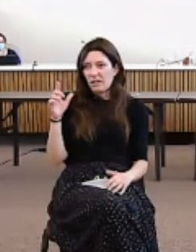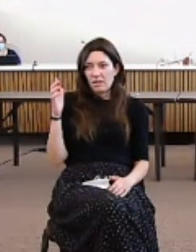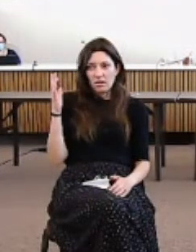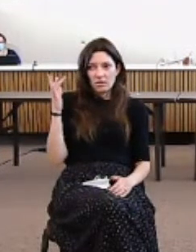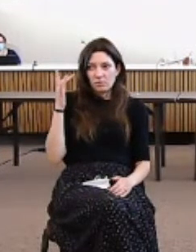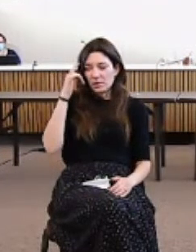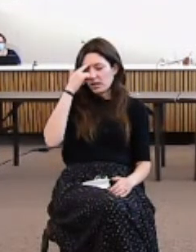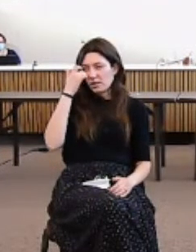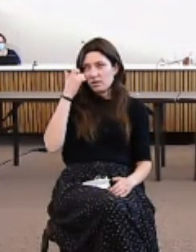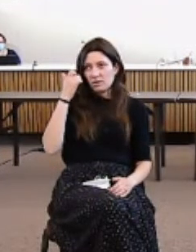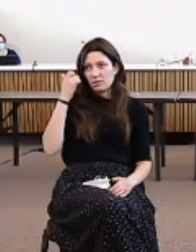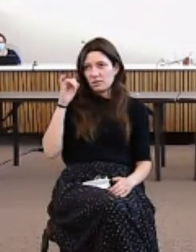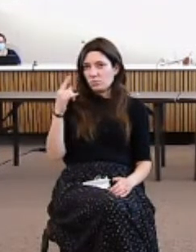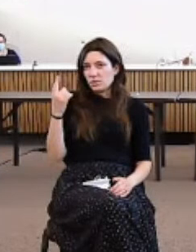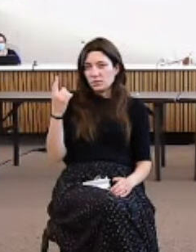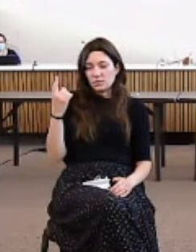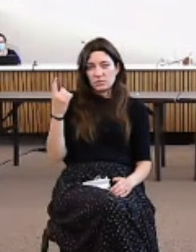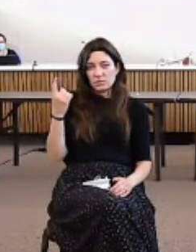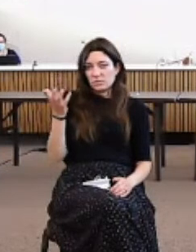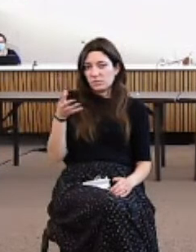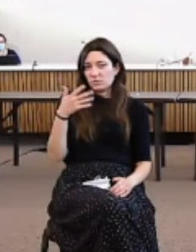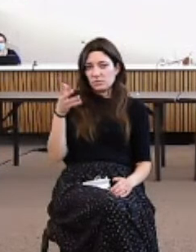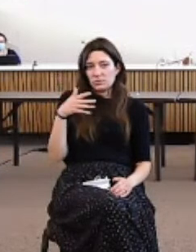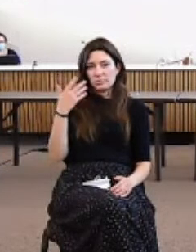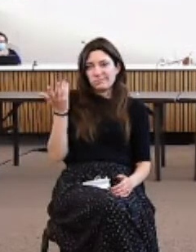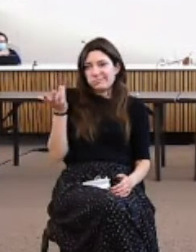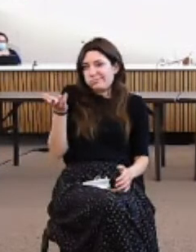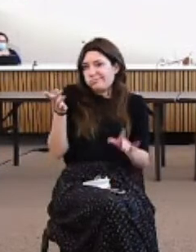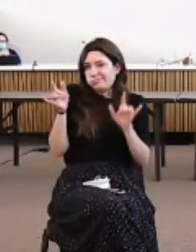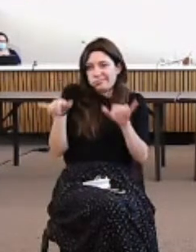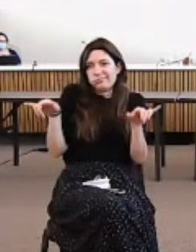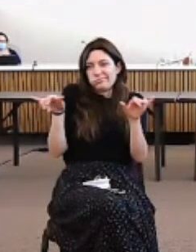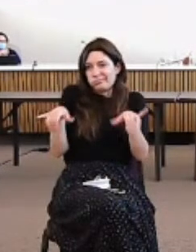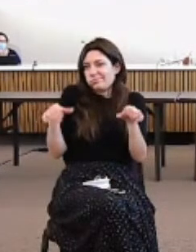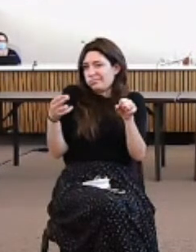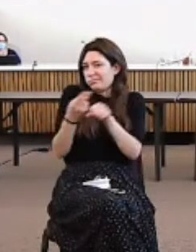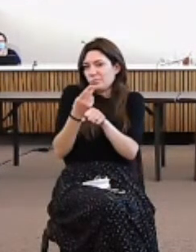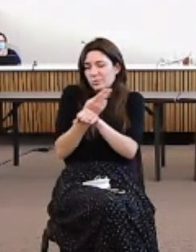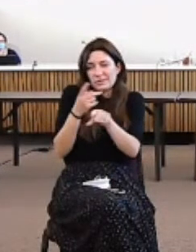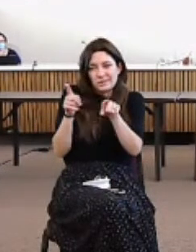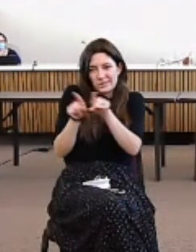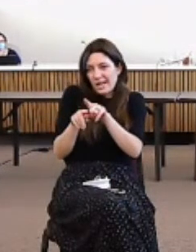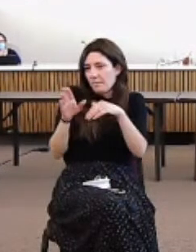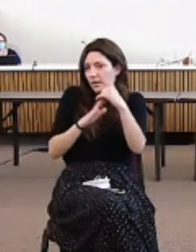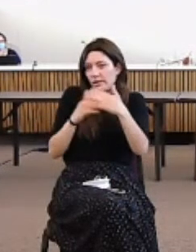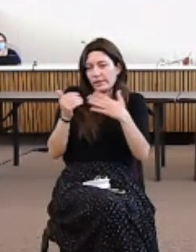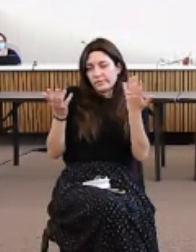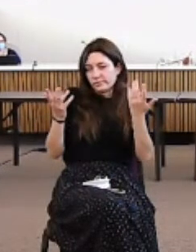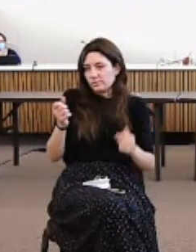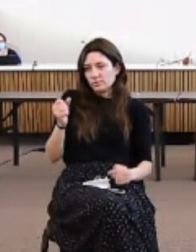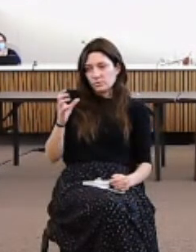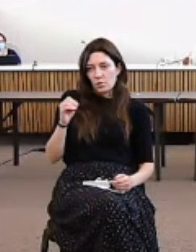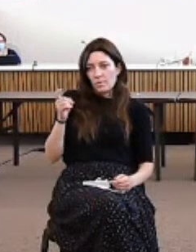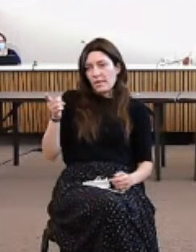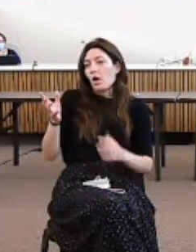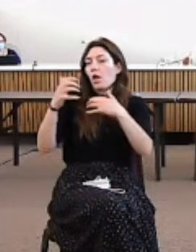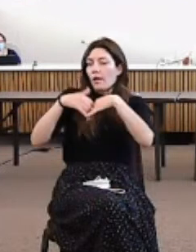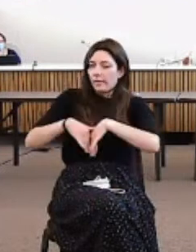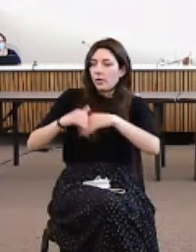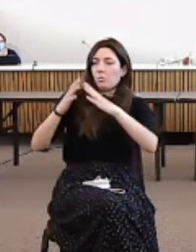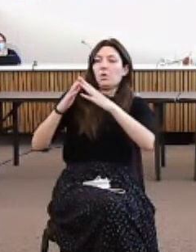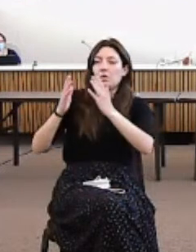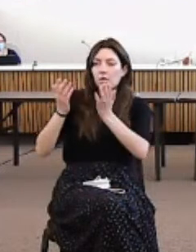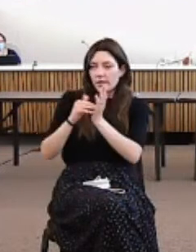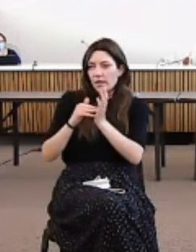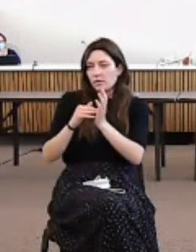it's Replication. right, because it's a reuse of an existing building. Now, in this case, they're knocking it down and rebuilding, which is